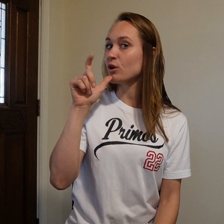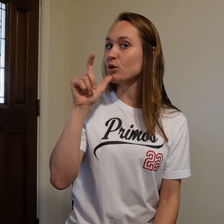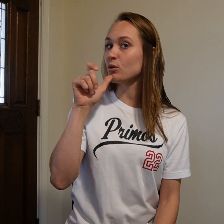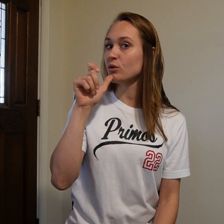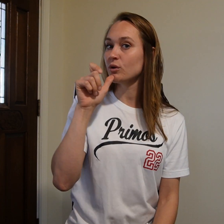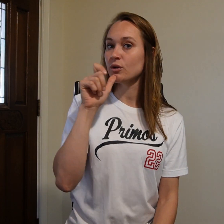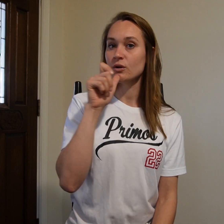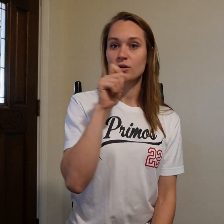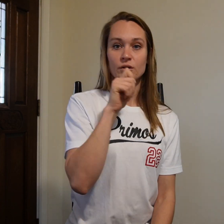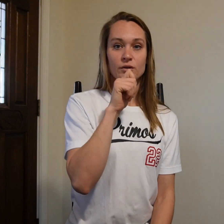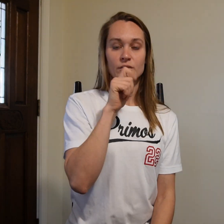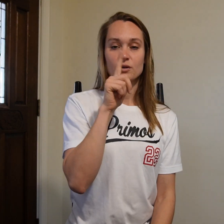Who